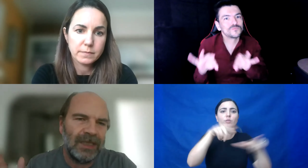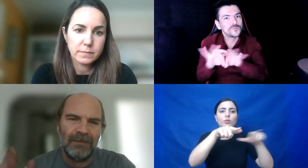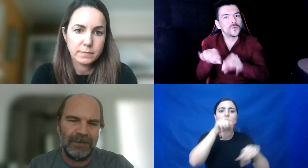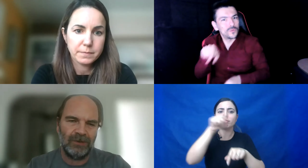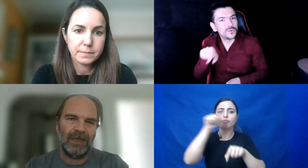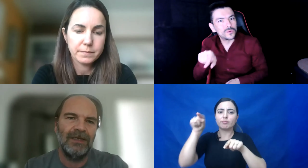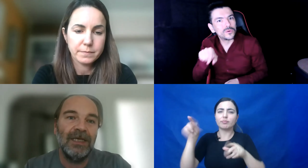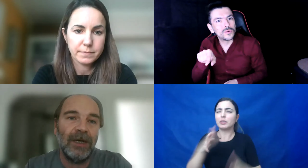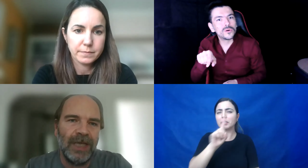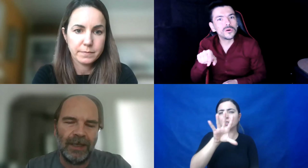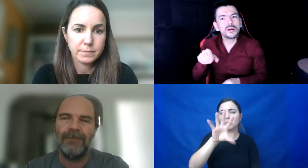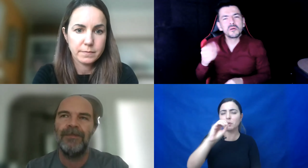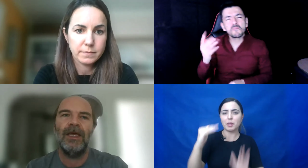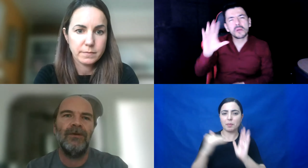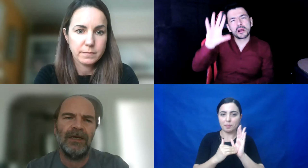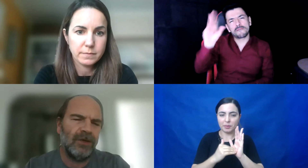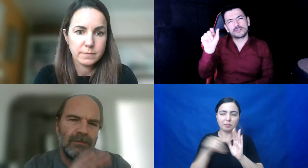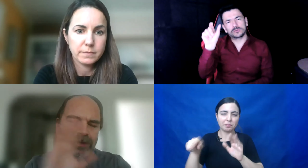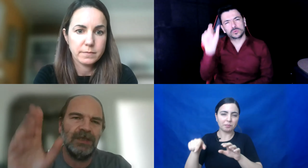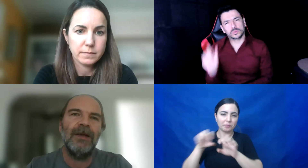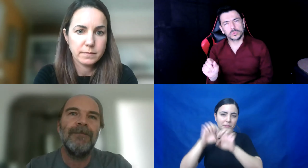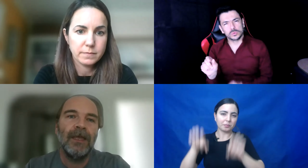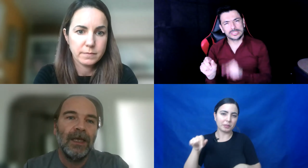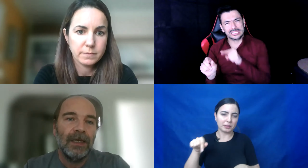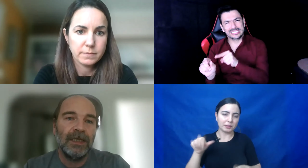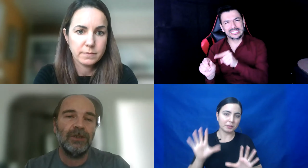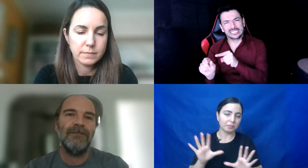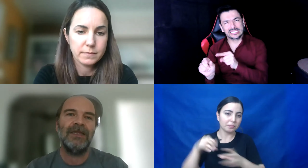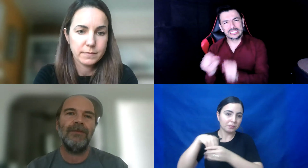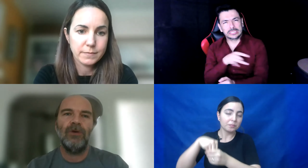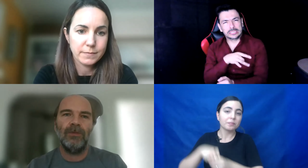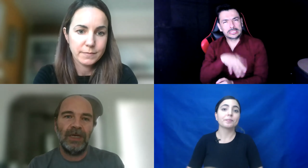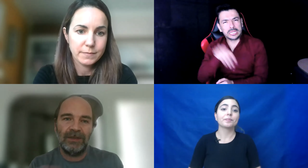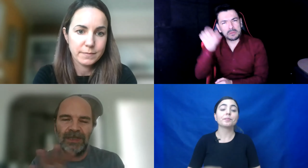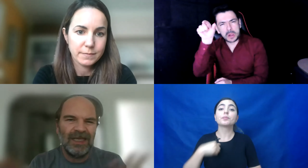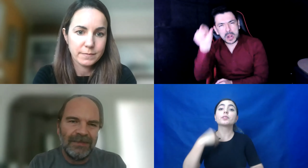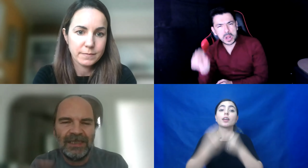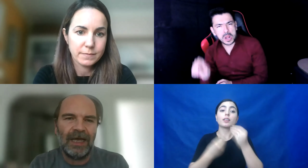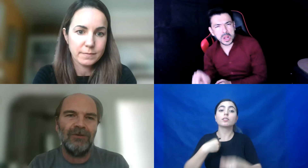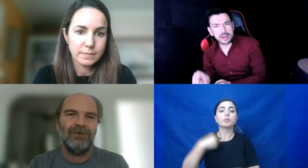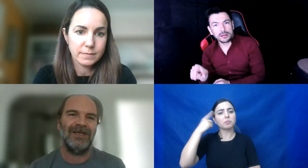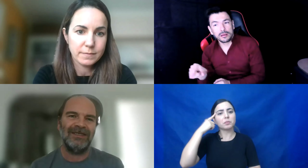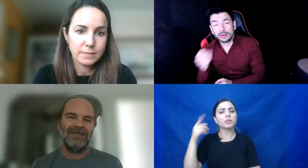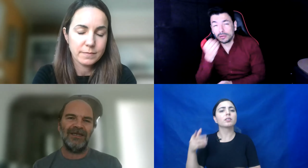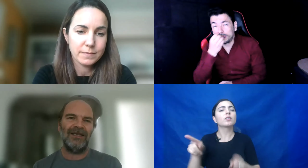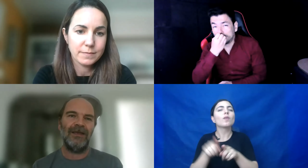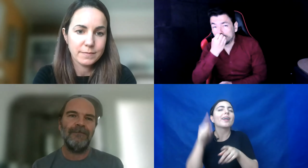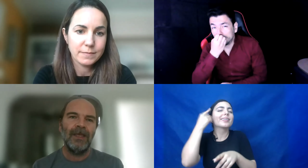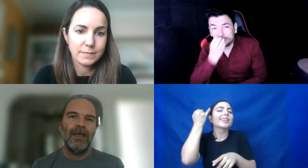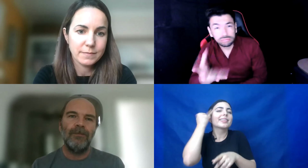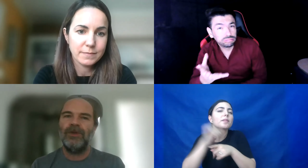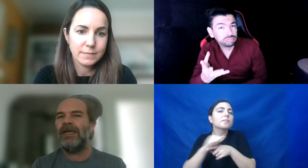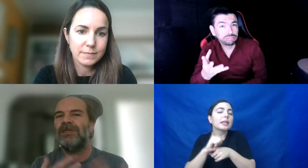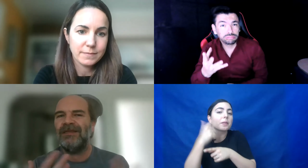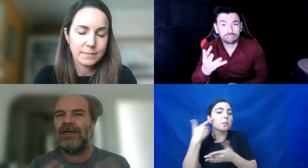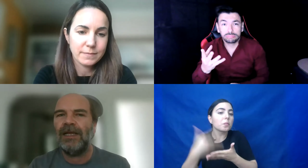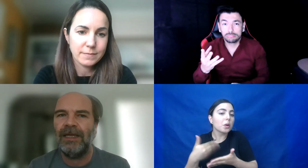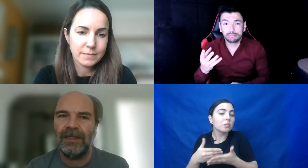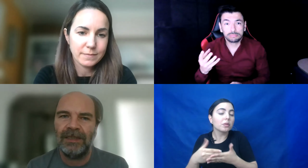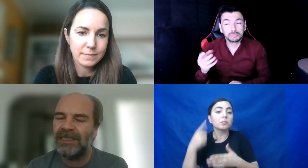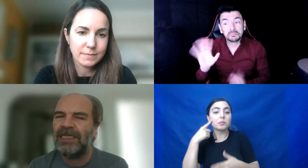wanted to undertake a project in the south of Chile in an area called Coyhaique. So we sent emissaries, one